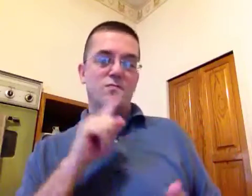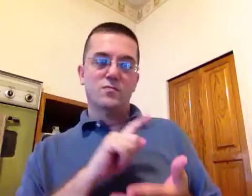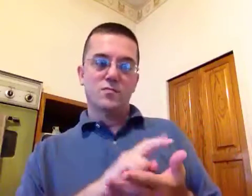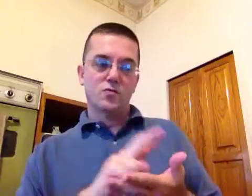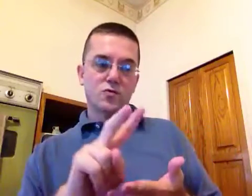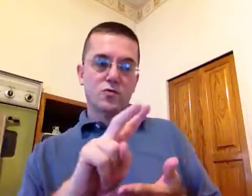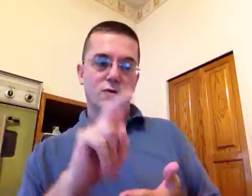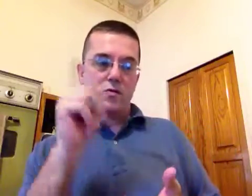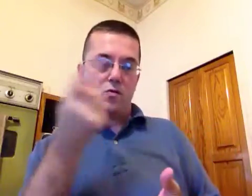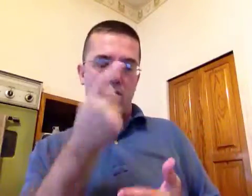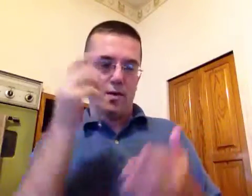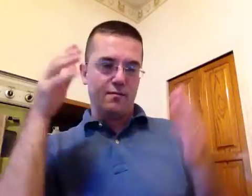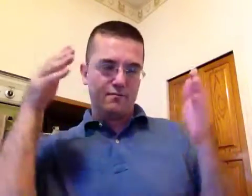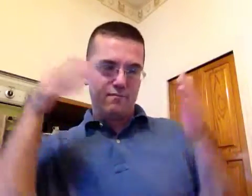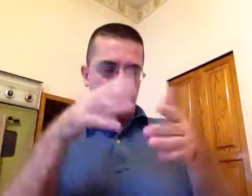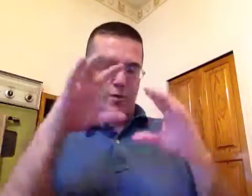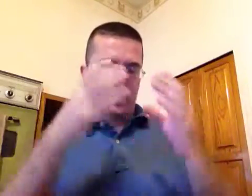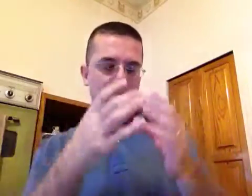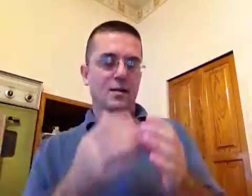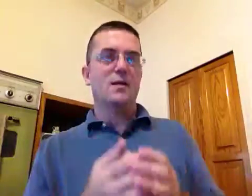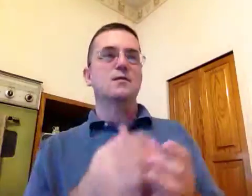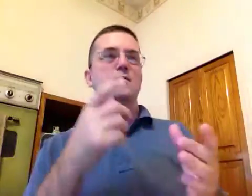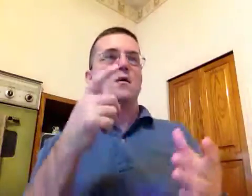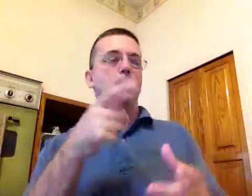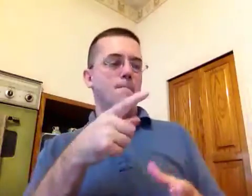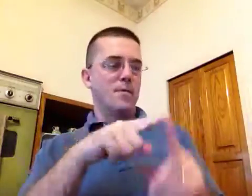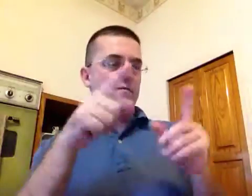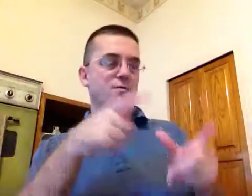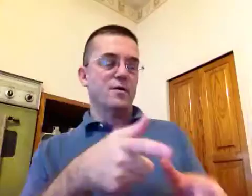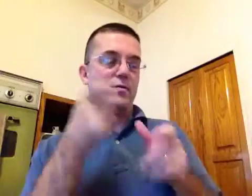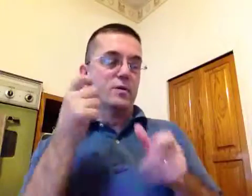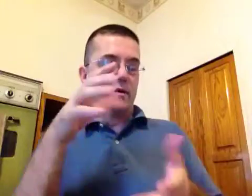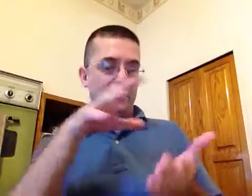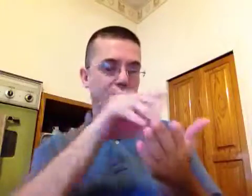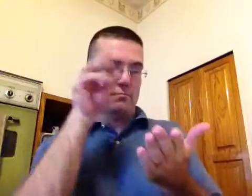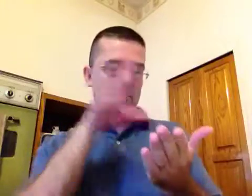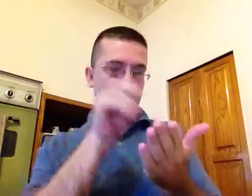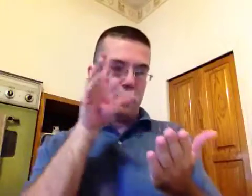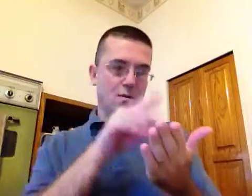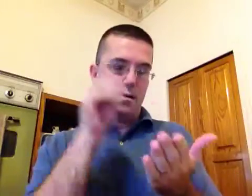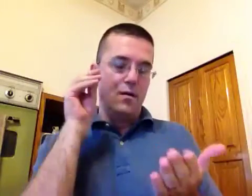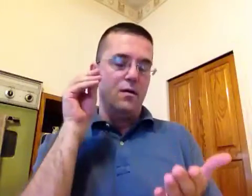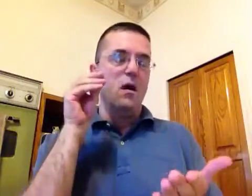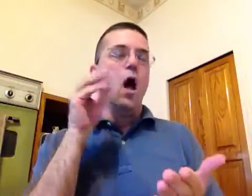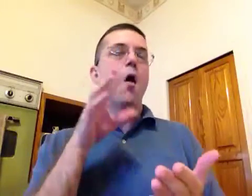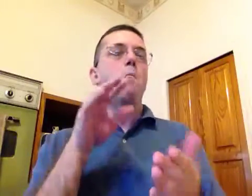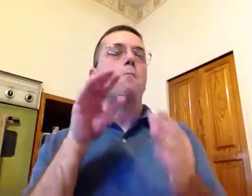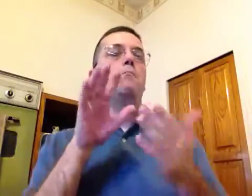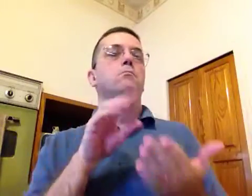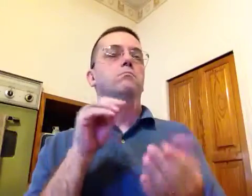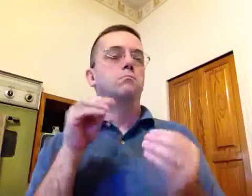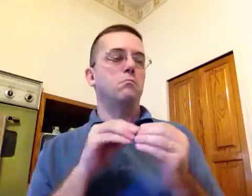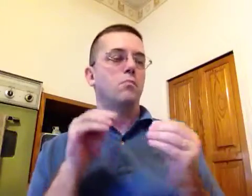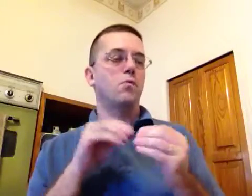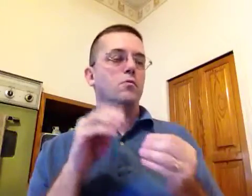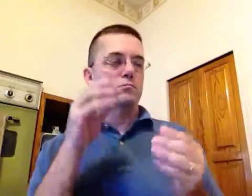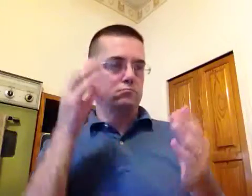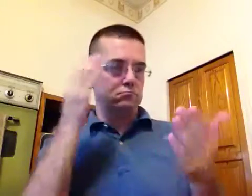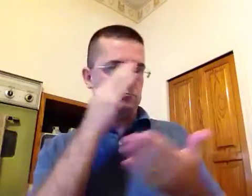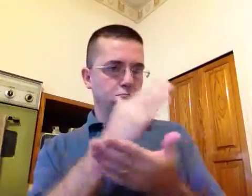Right. But very quickly you're going to find out that the more you get stable and the more you're on a budget, and without the student